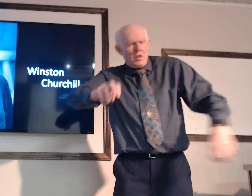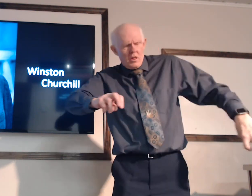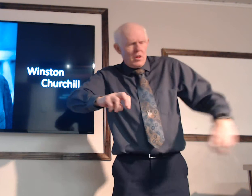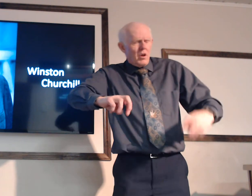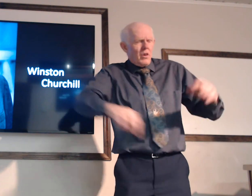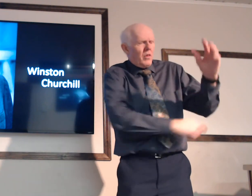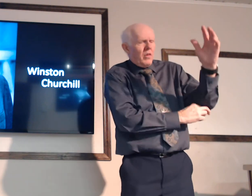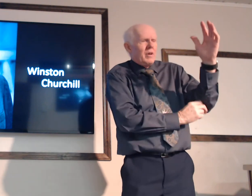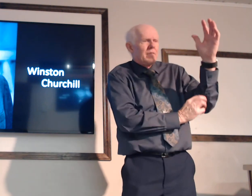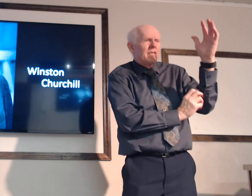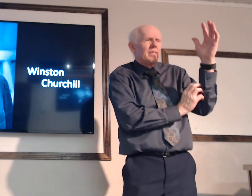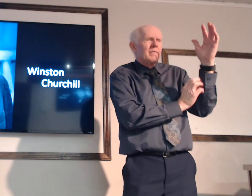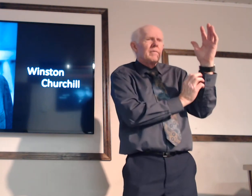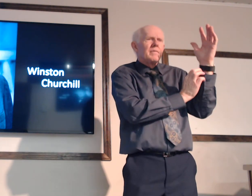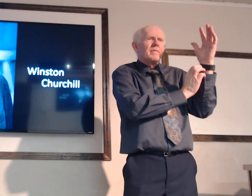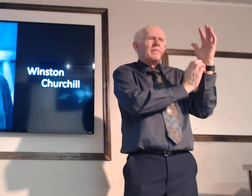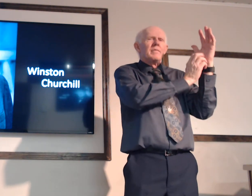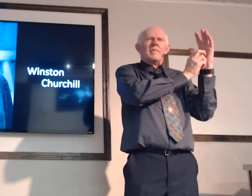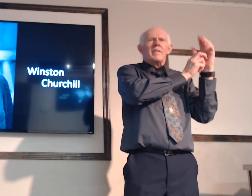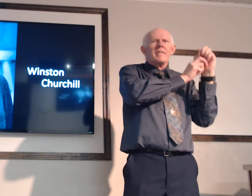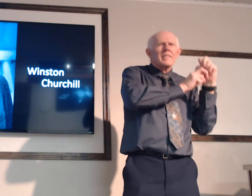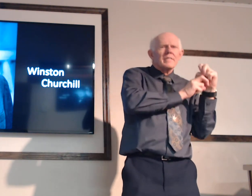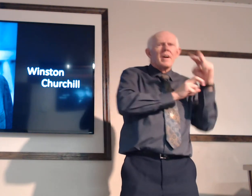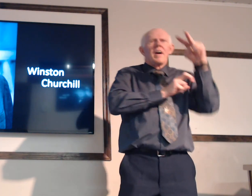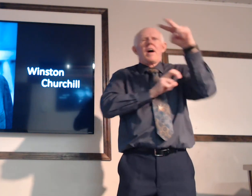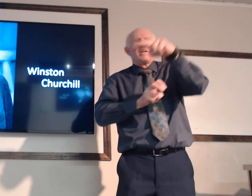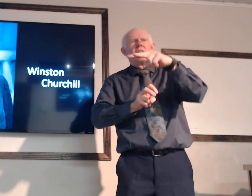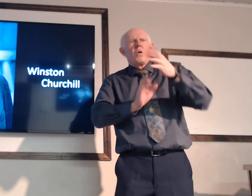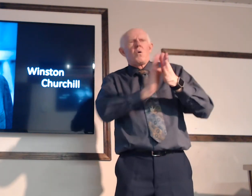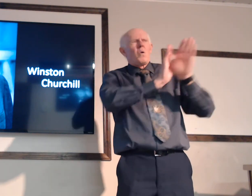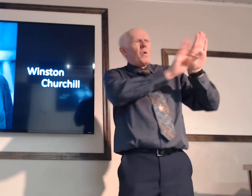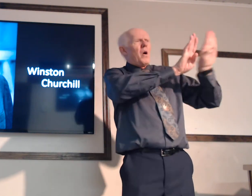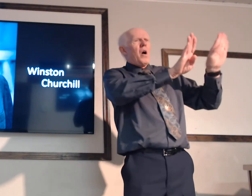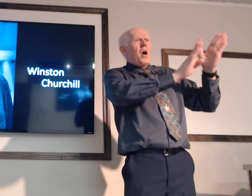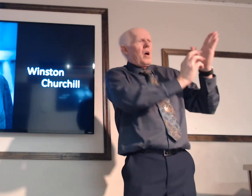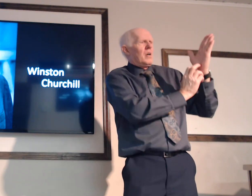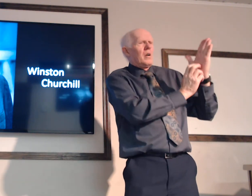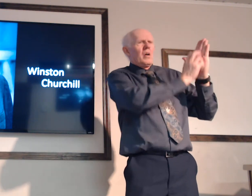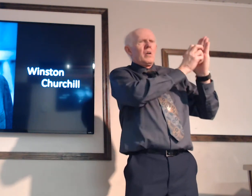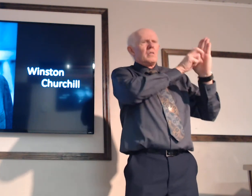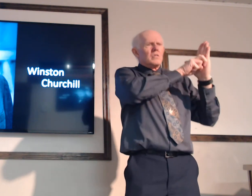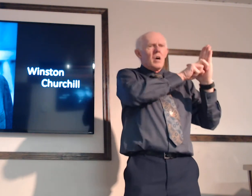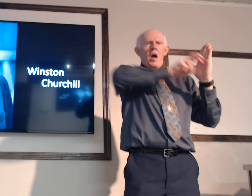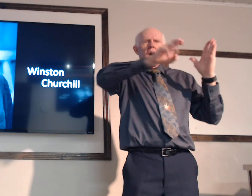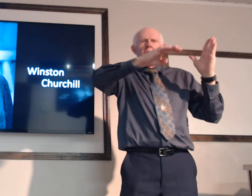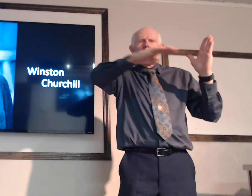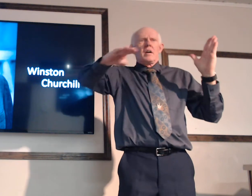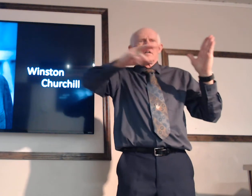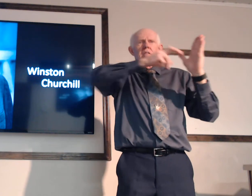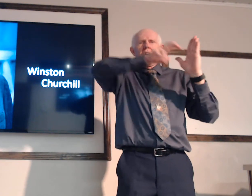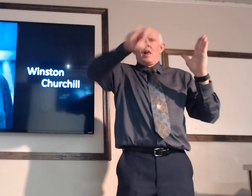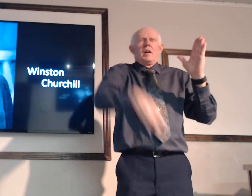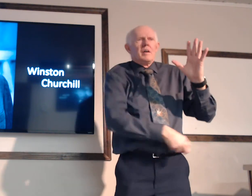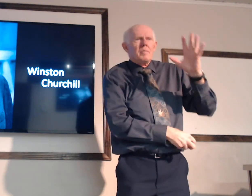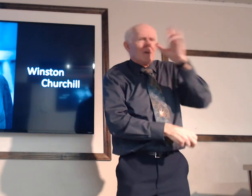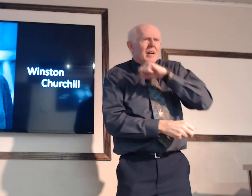spider jumped up, and it fell down, and climbed back up, and it jumped over to the wall, and it fell